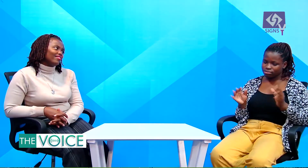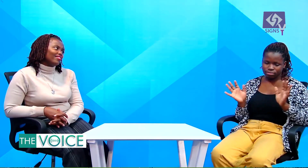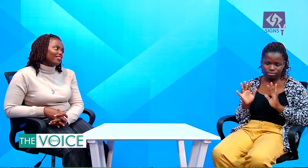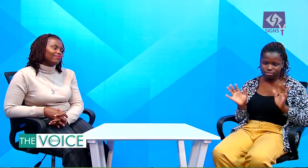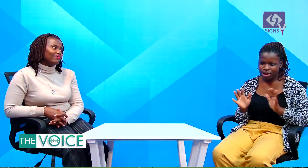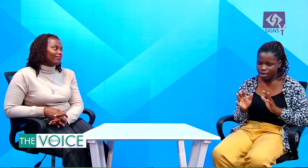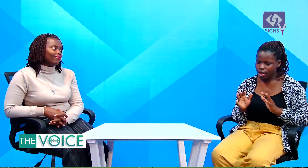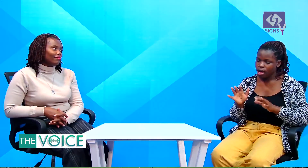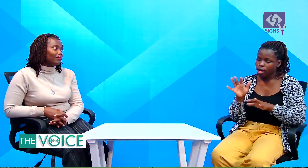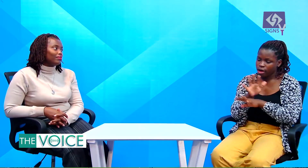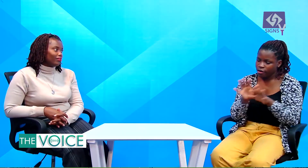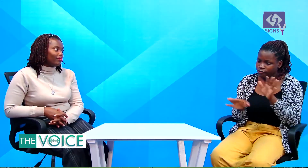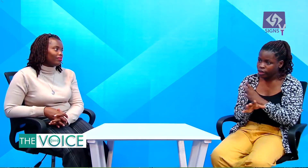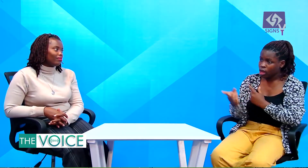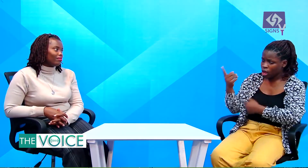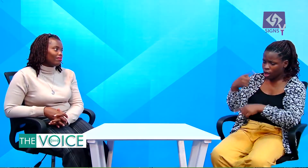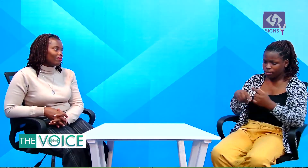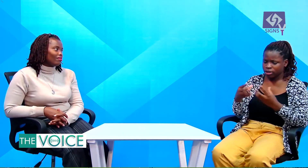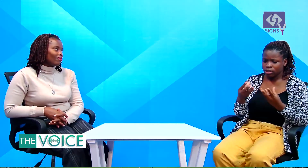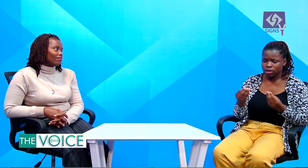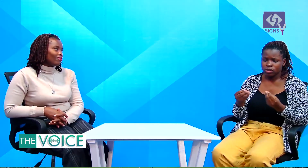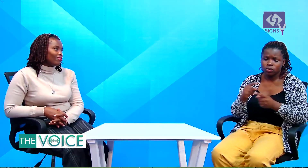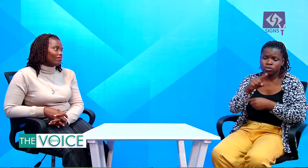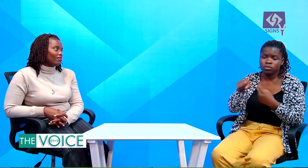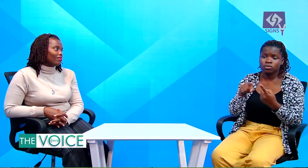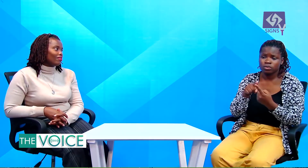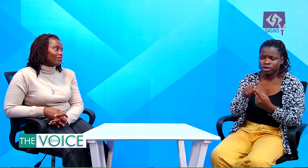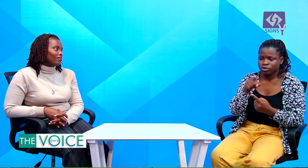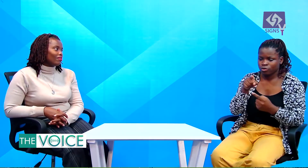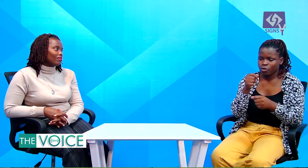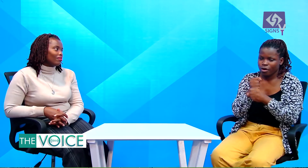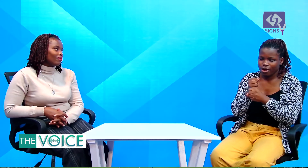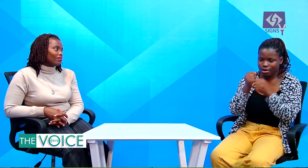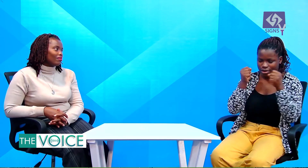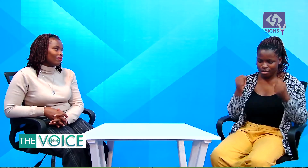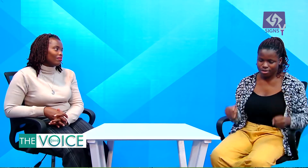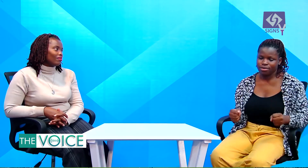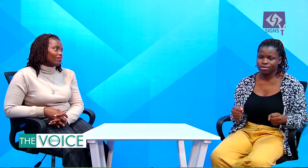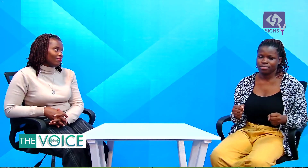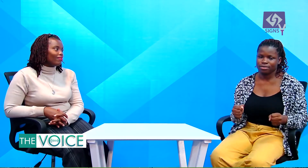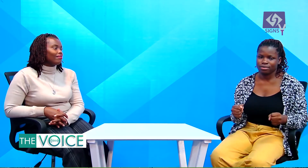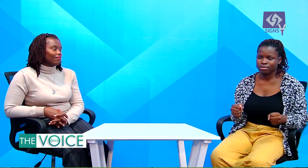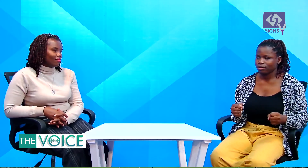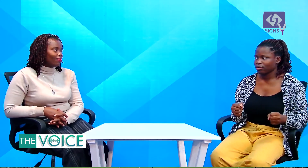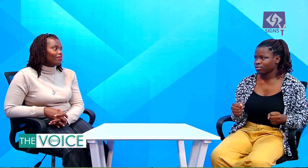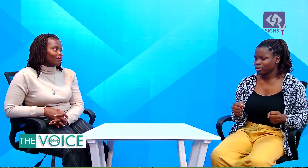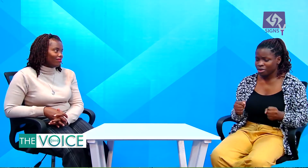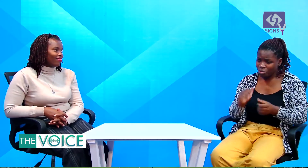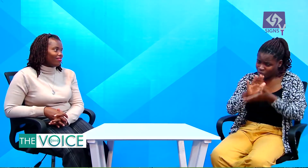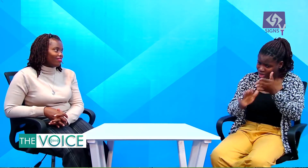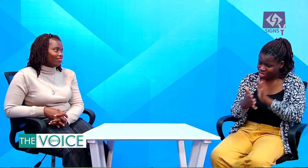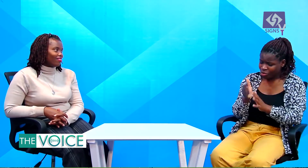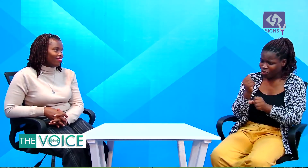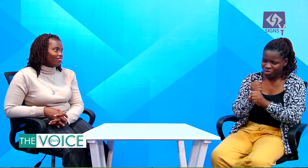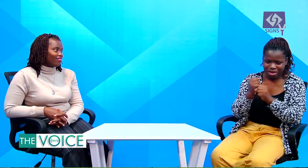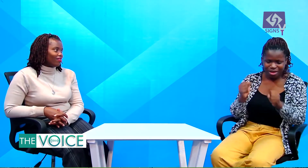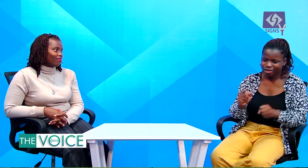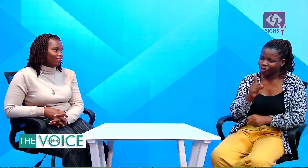at home and expect that things are going to be handed to you. Nothing comes easy. You have to work hard and work for